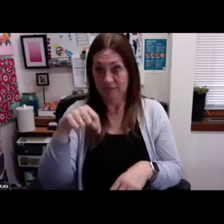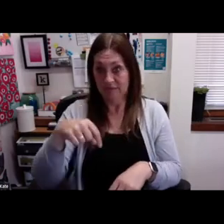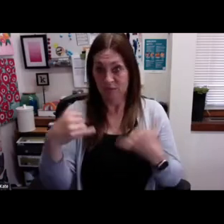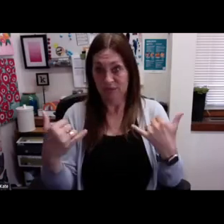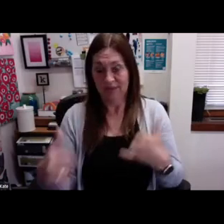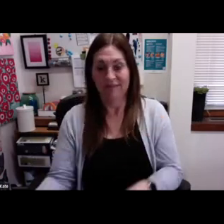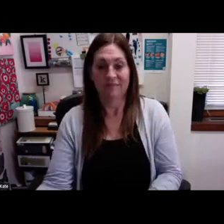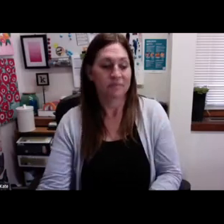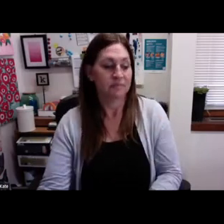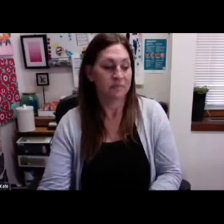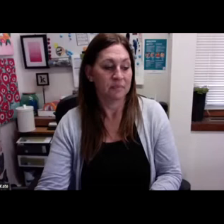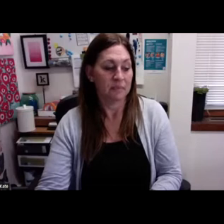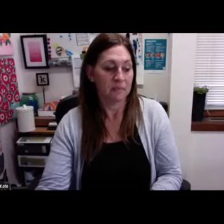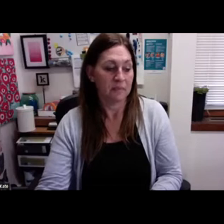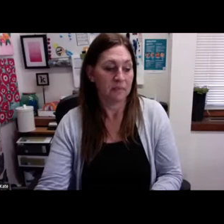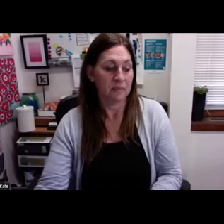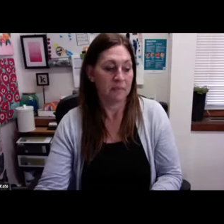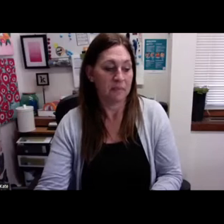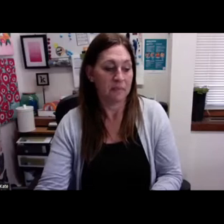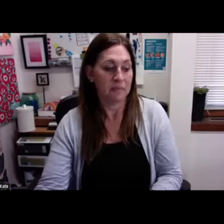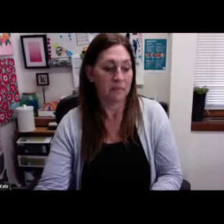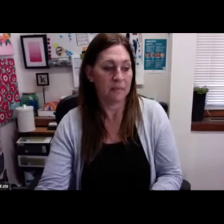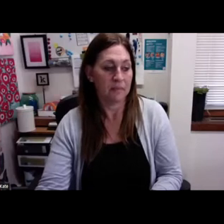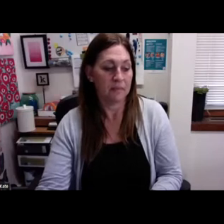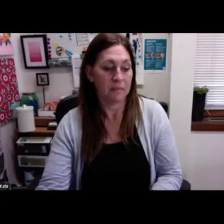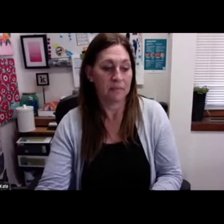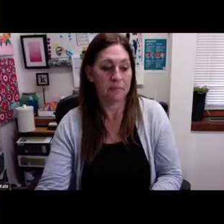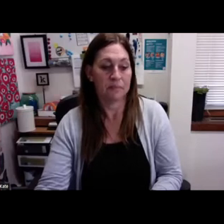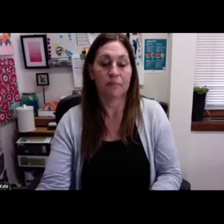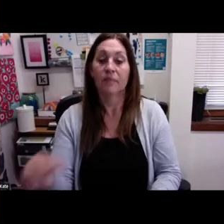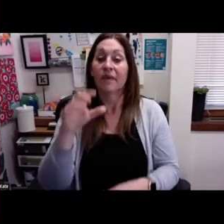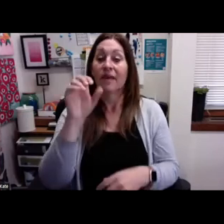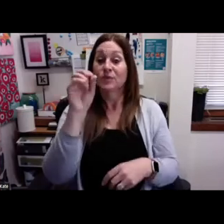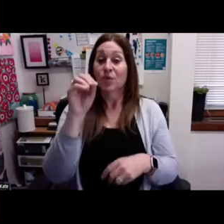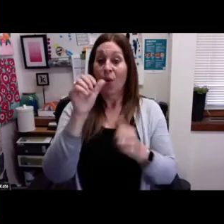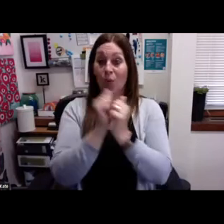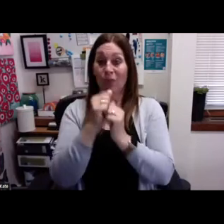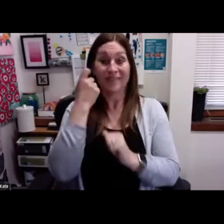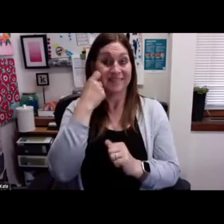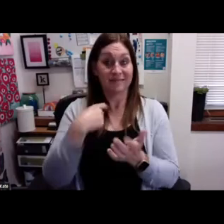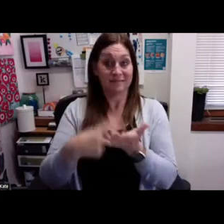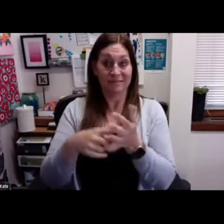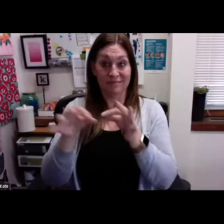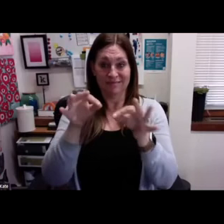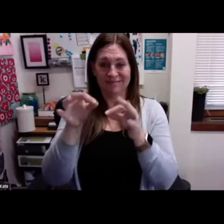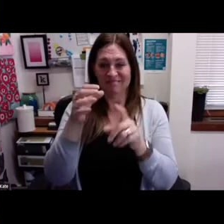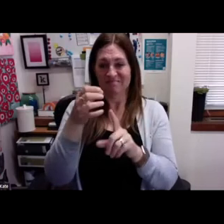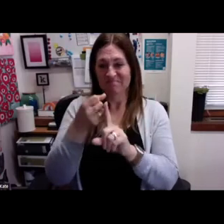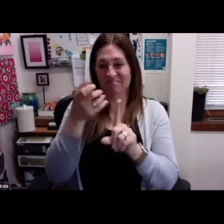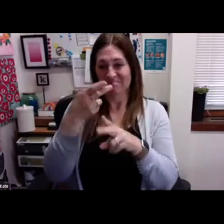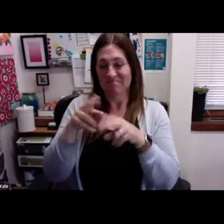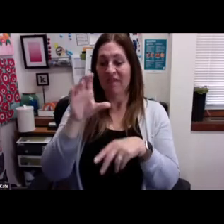on each one of those points today. So